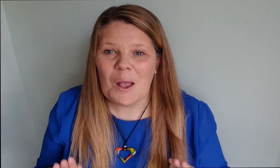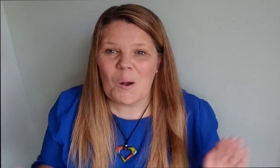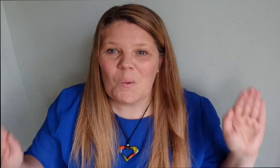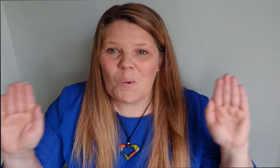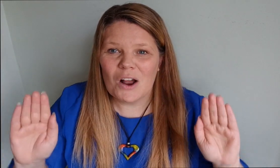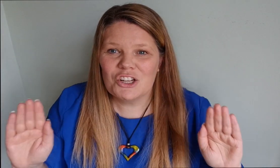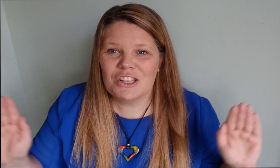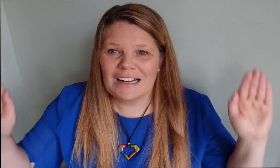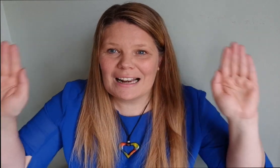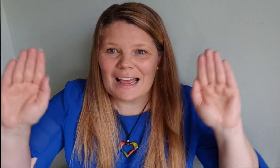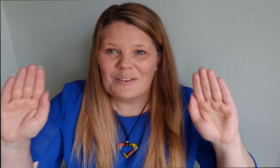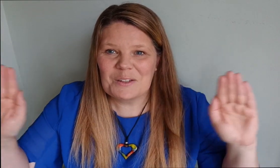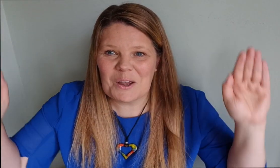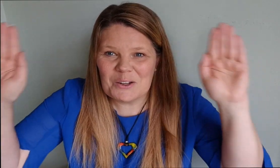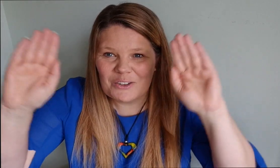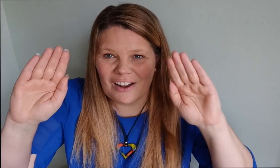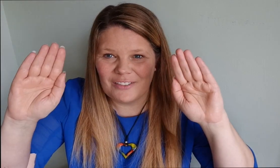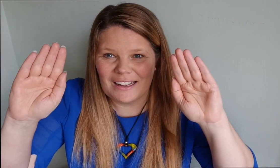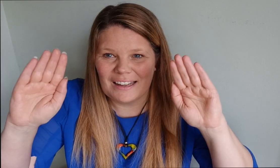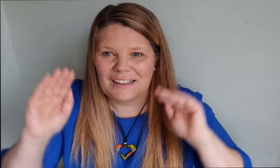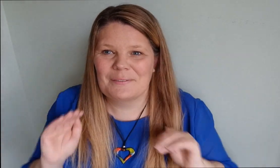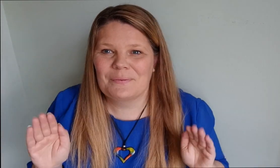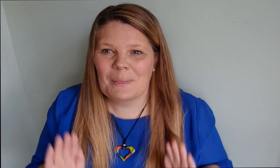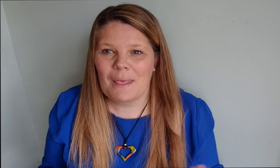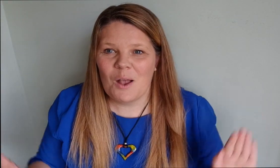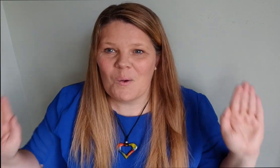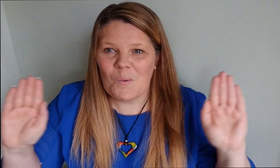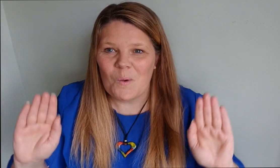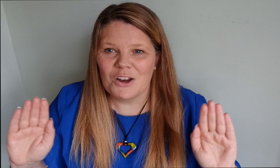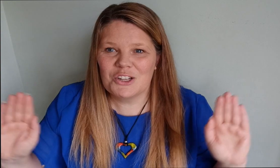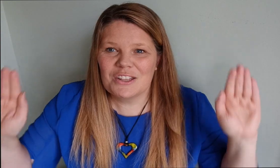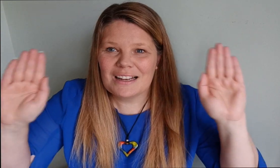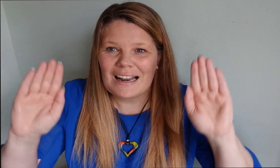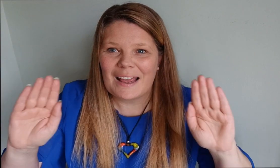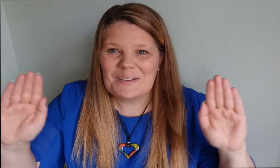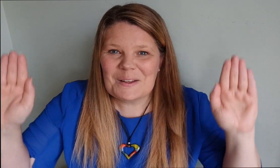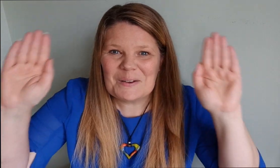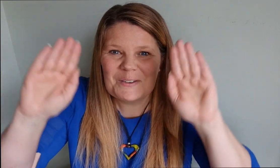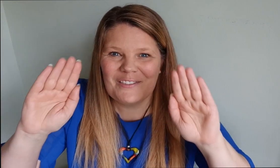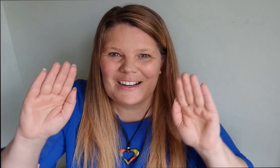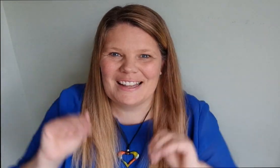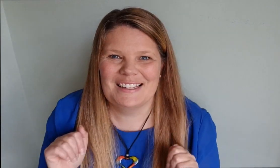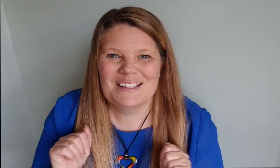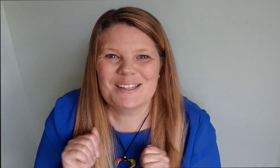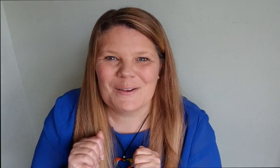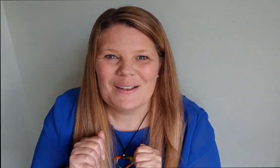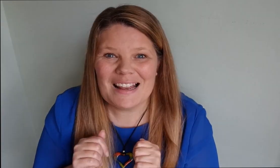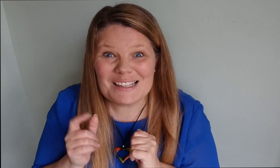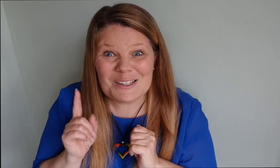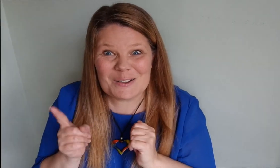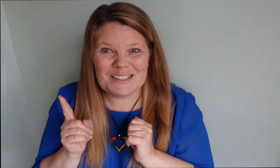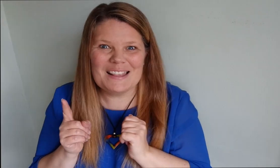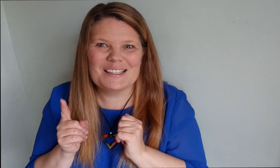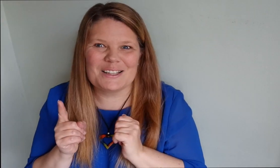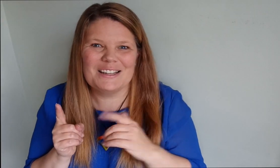two, three. Watch the clouds go travelling. Watch the clouds go travelling. So let's do see the sun